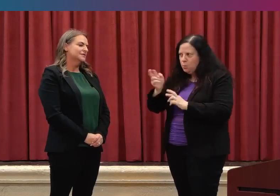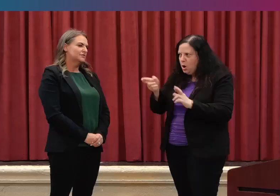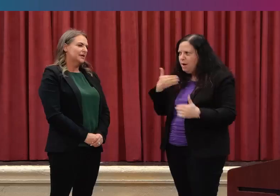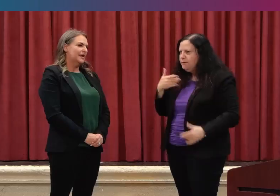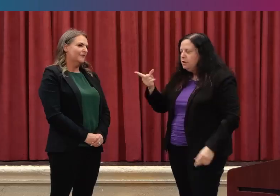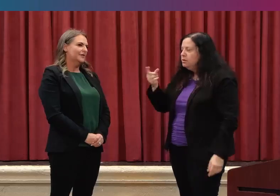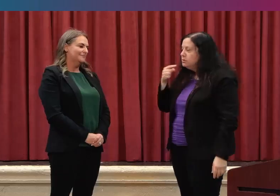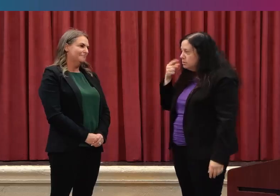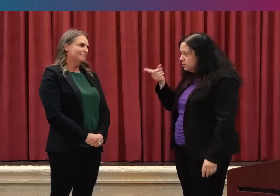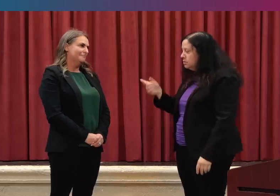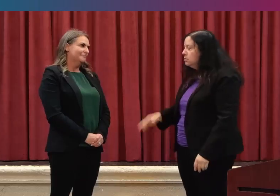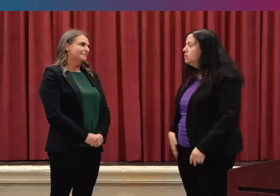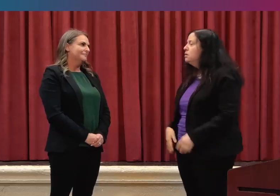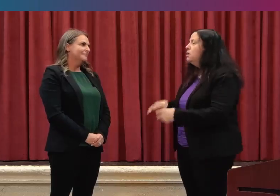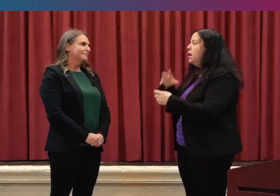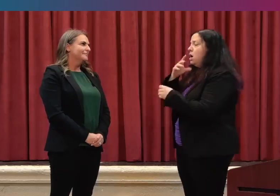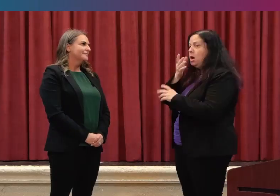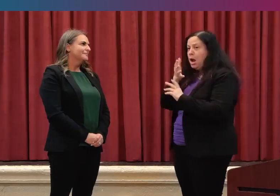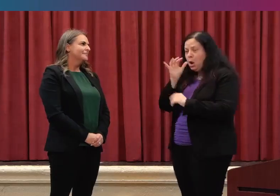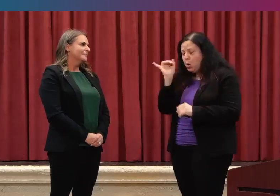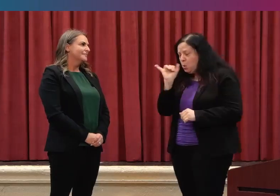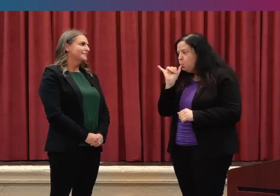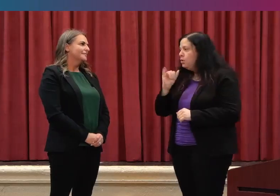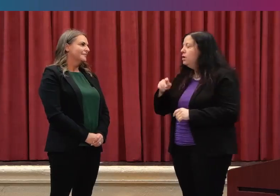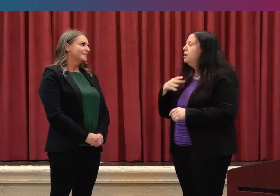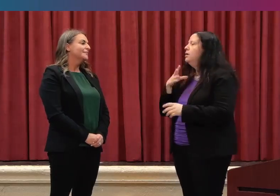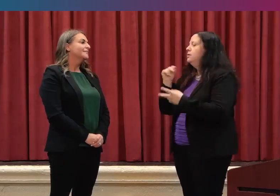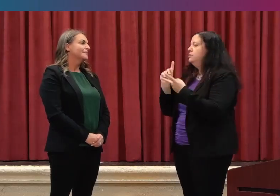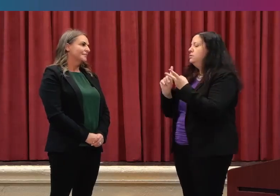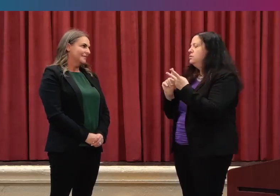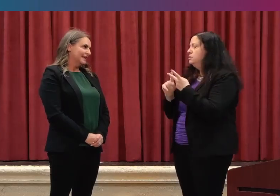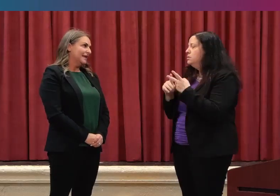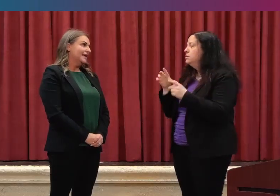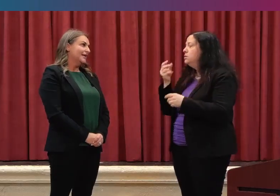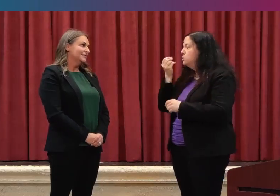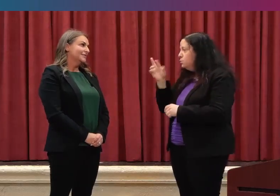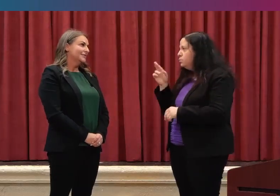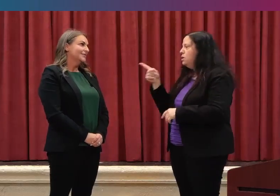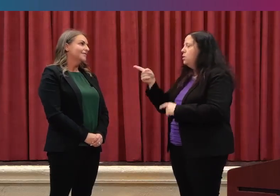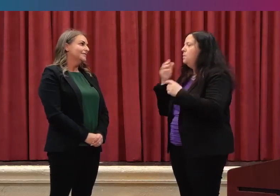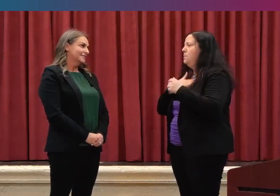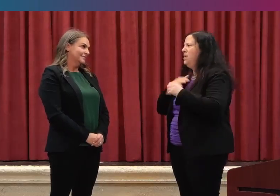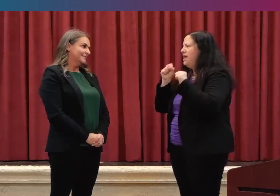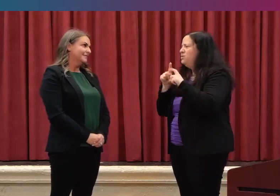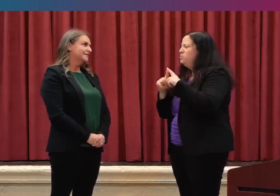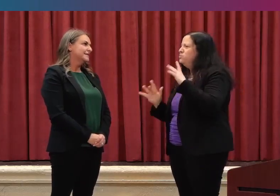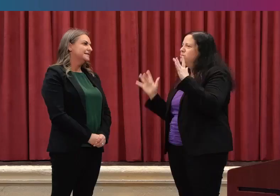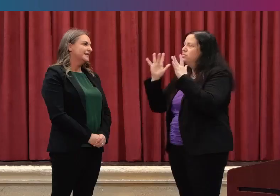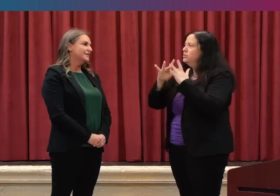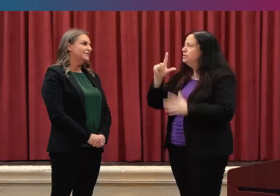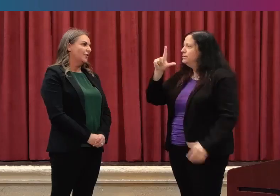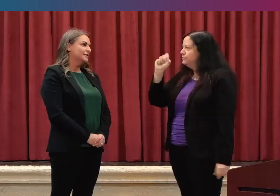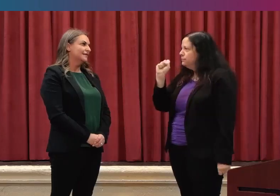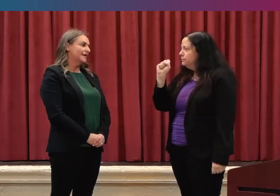doctor's office, and then they'll be able to call. Also, or you can please contact